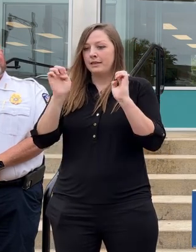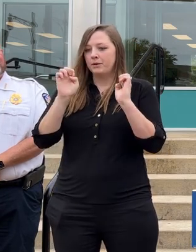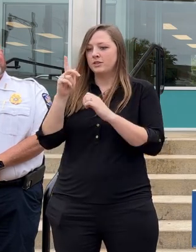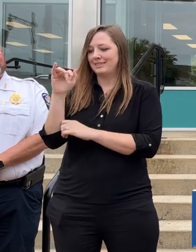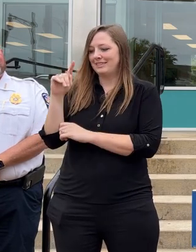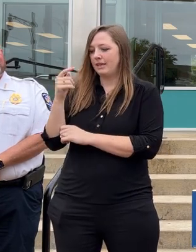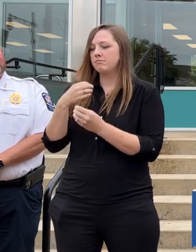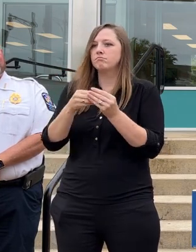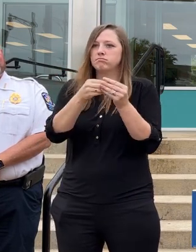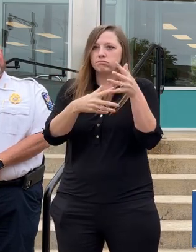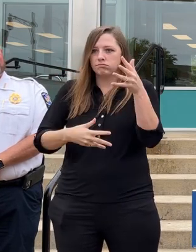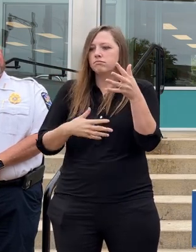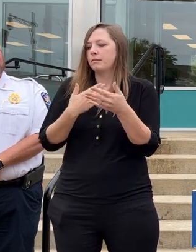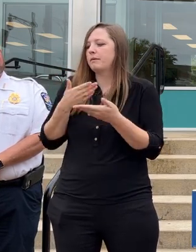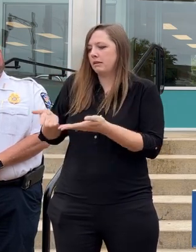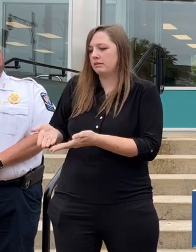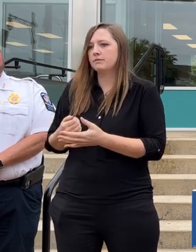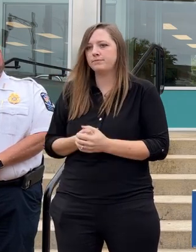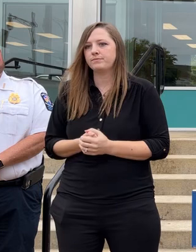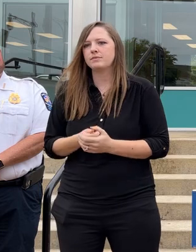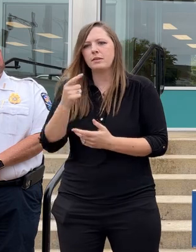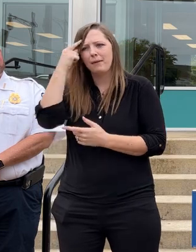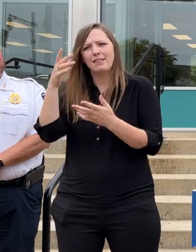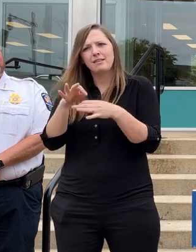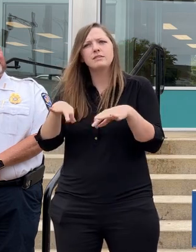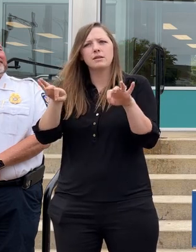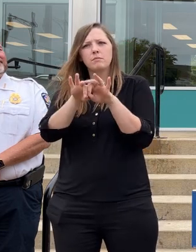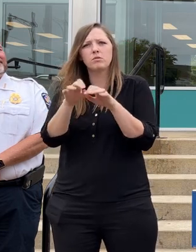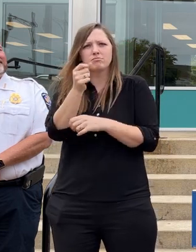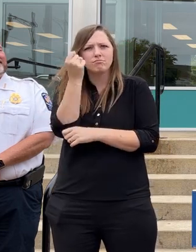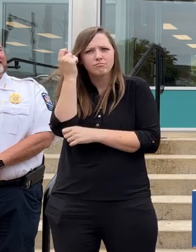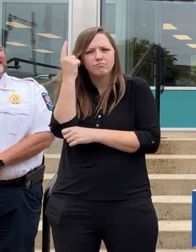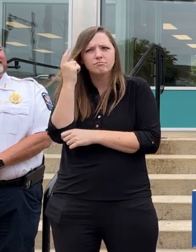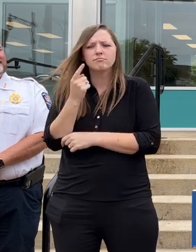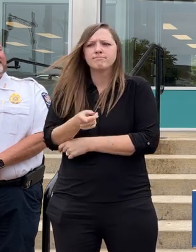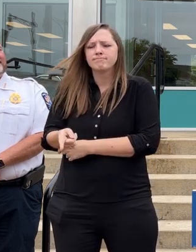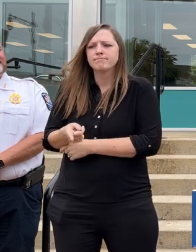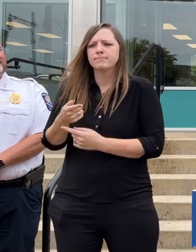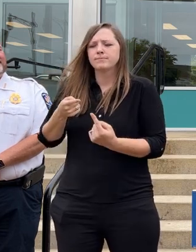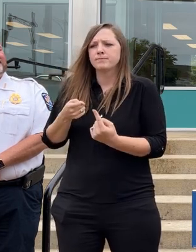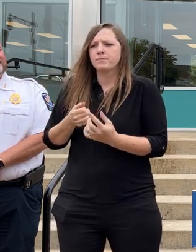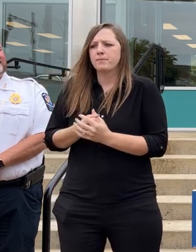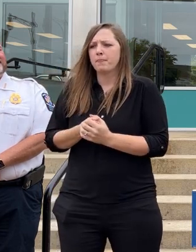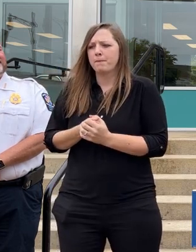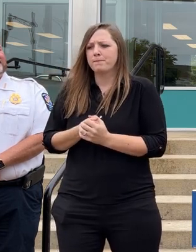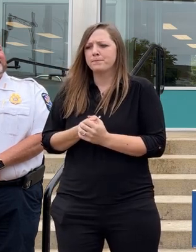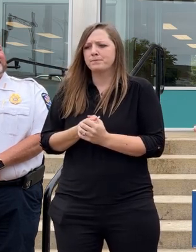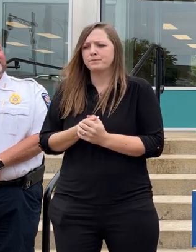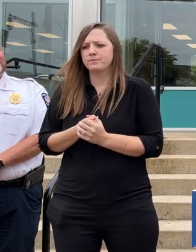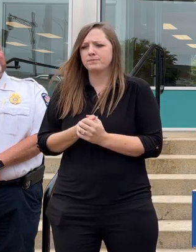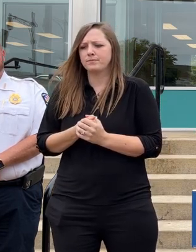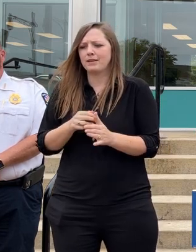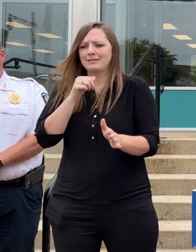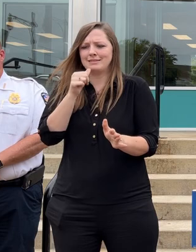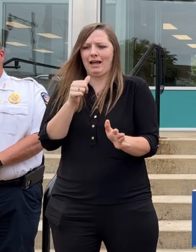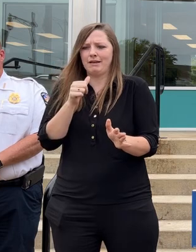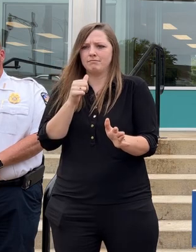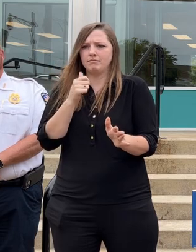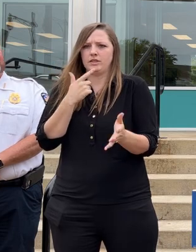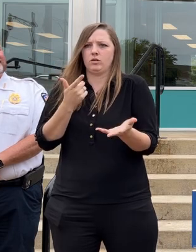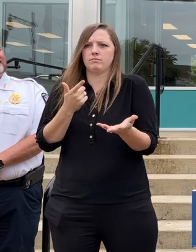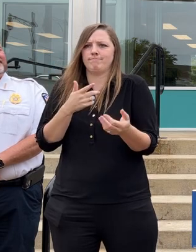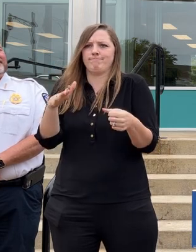preparedness kit, and what I think is important is for the public to understand that as I said, this is not the be-all, end-all. There's